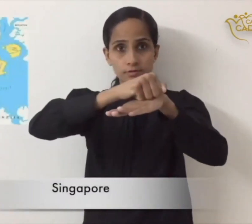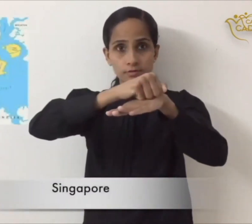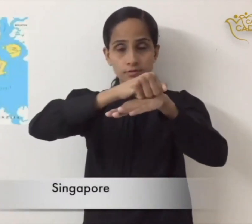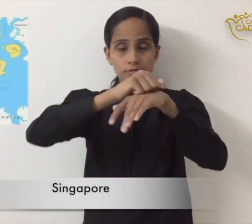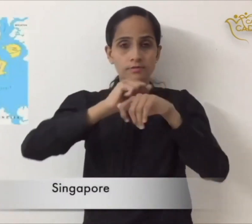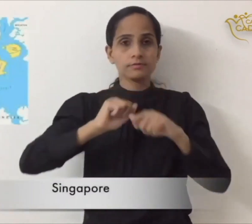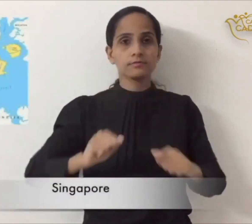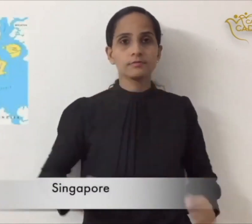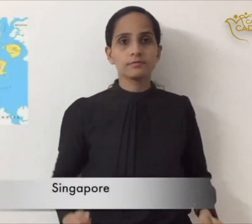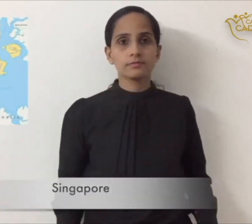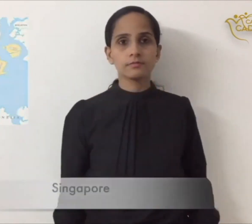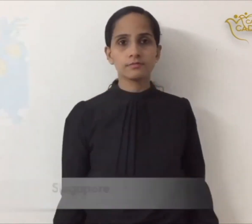Singapore.